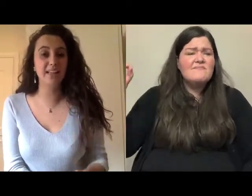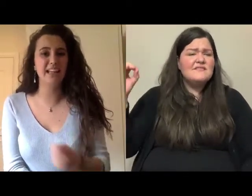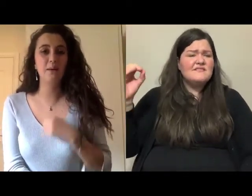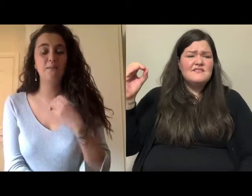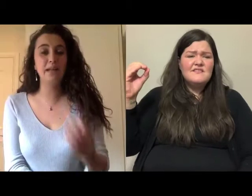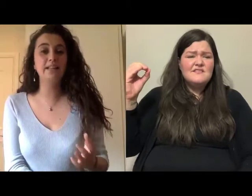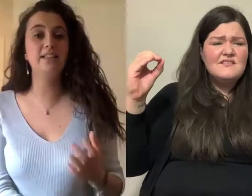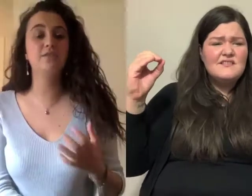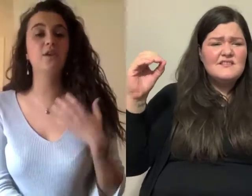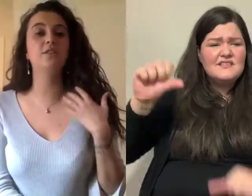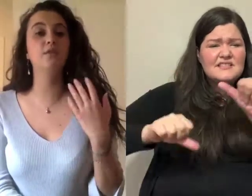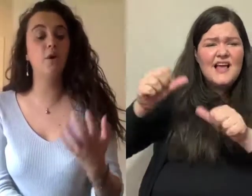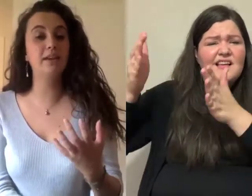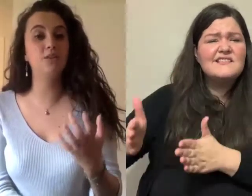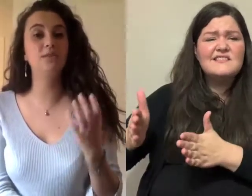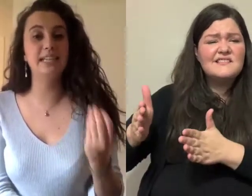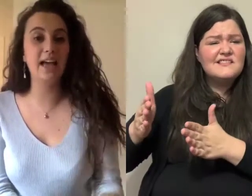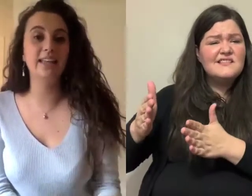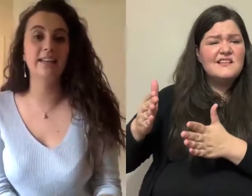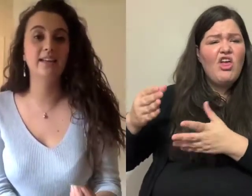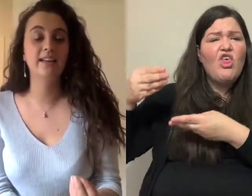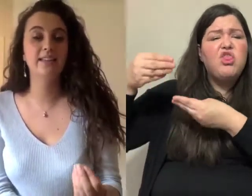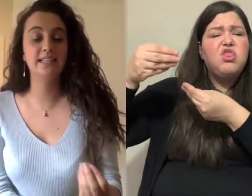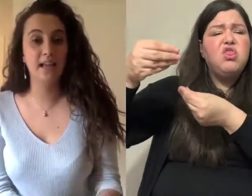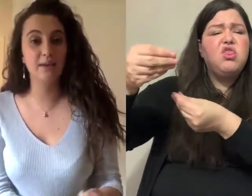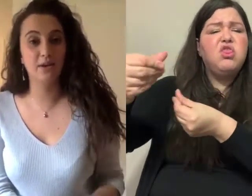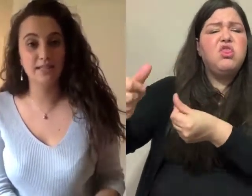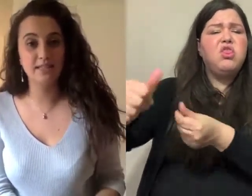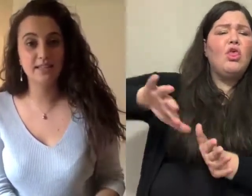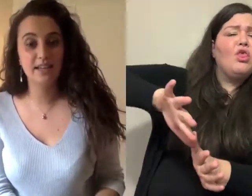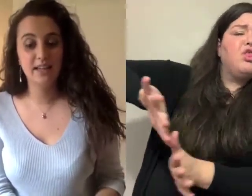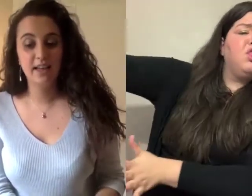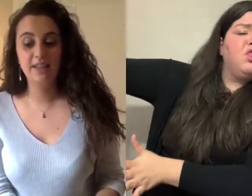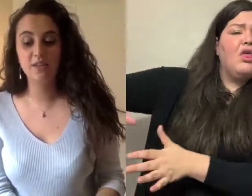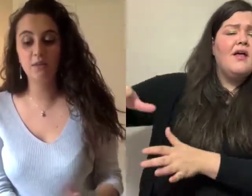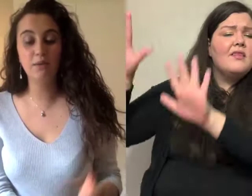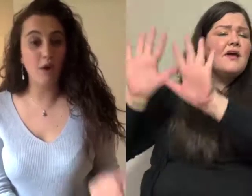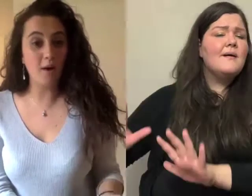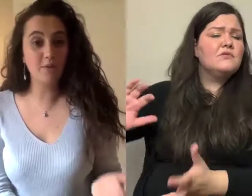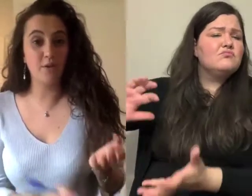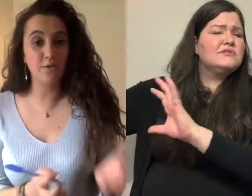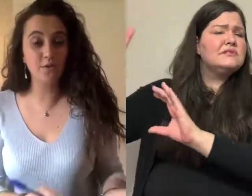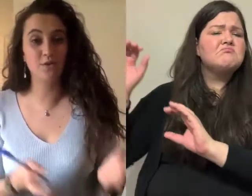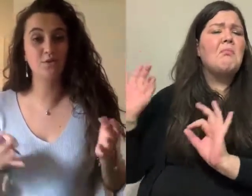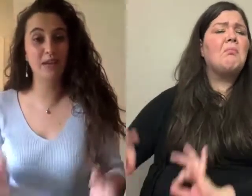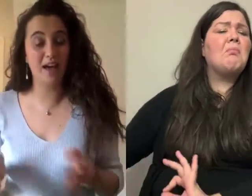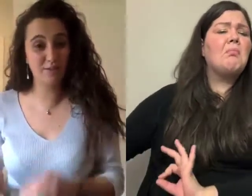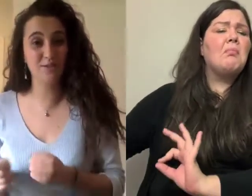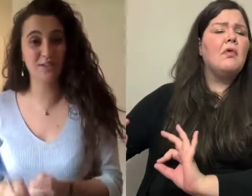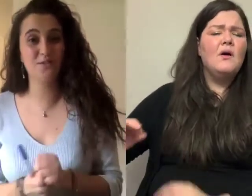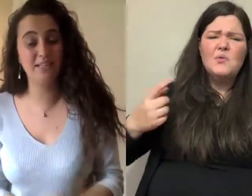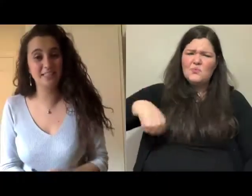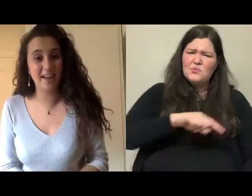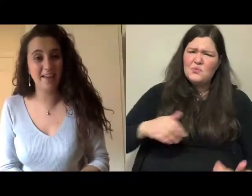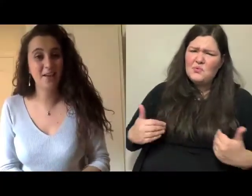money, billions of dollars that were going into denying this climate crisis. And so we were robbed of our futures. We have to do